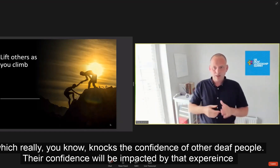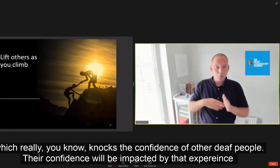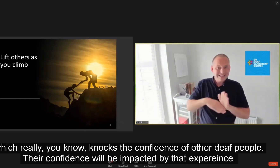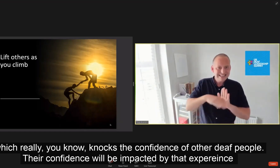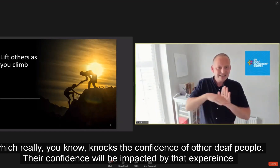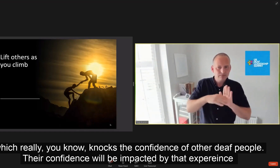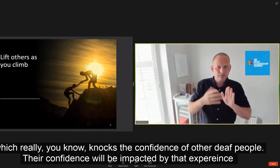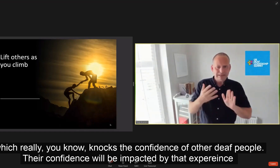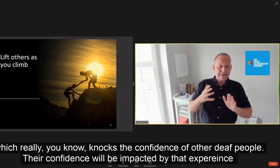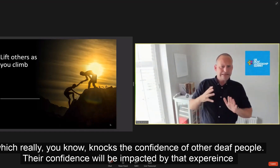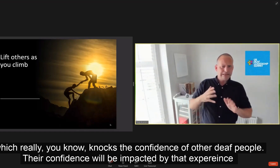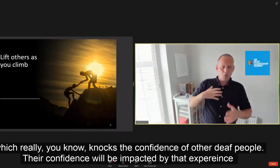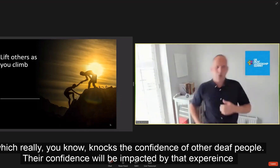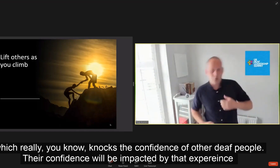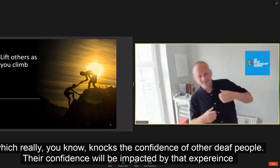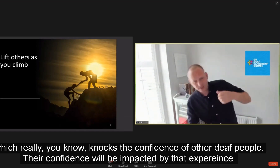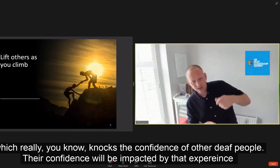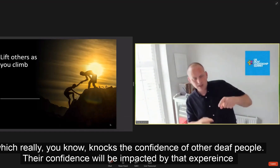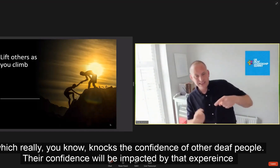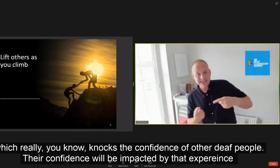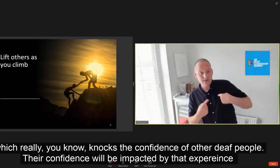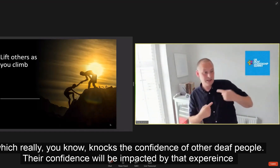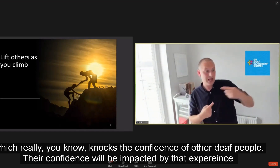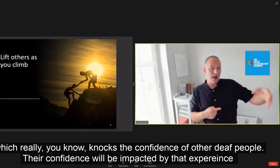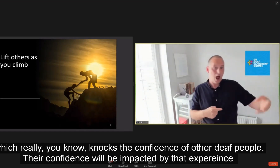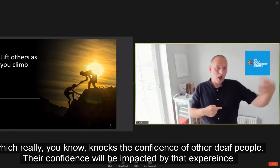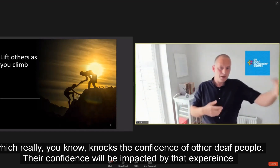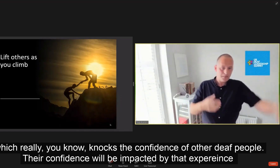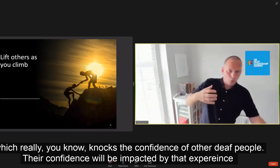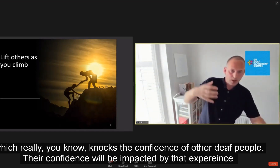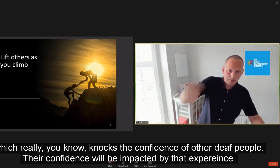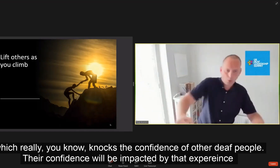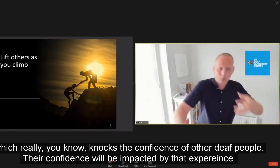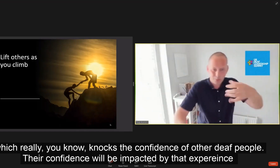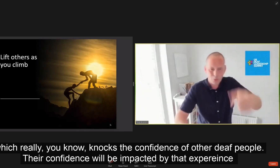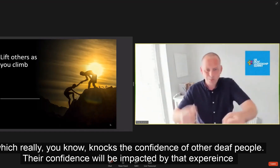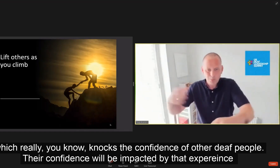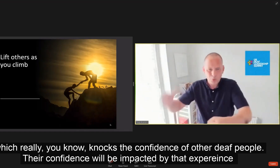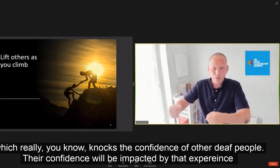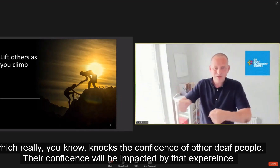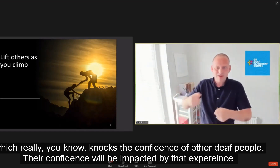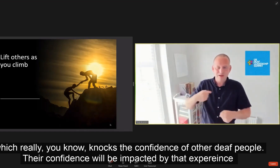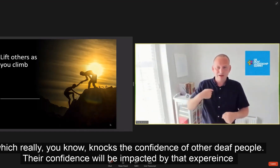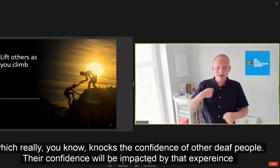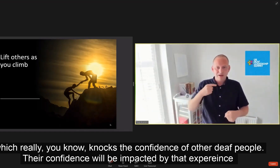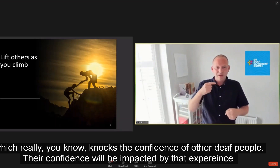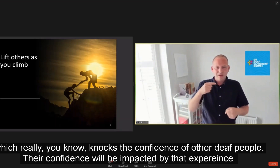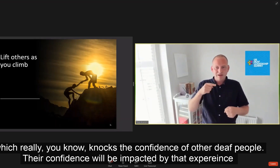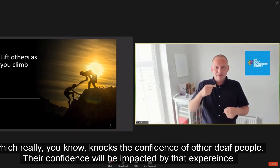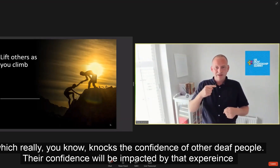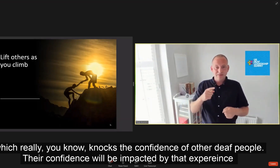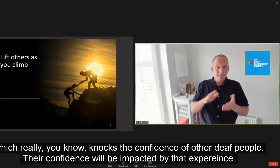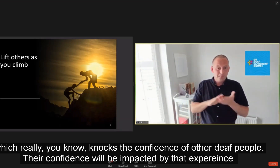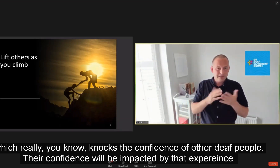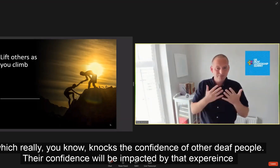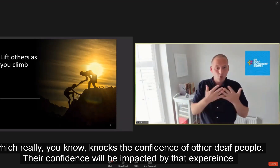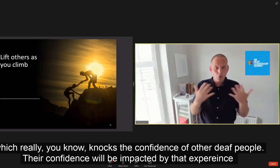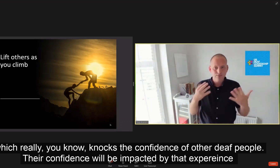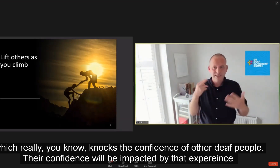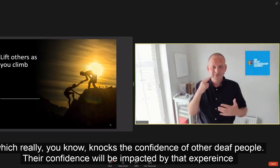you know, knocks the confidence of other deaf people. If deaf people have been pulled down, their confidence will be impacted by